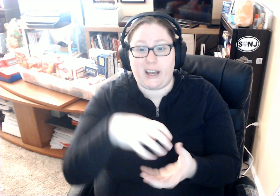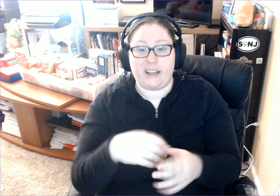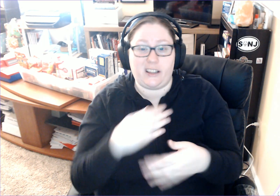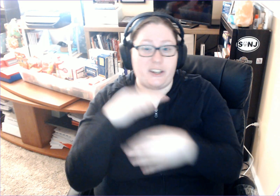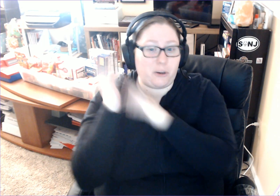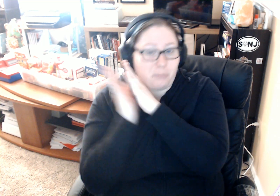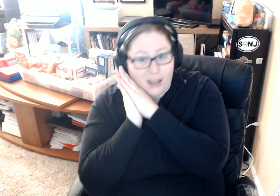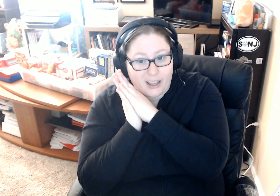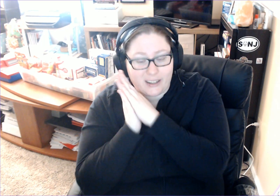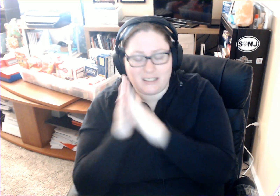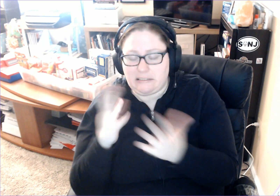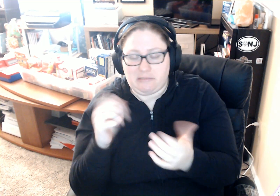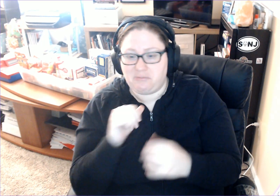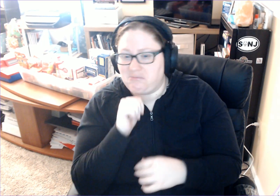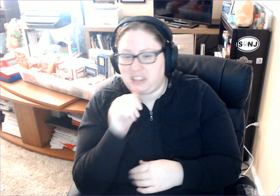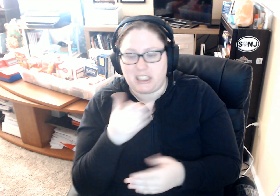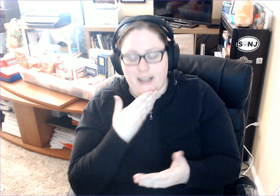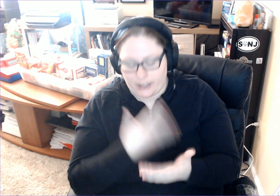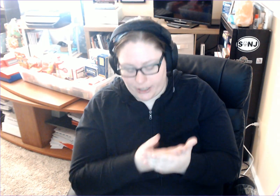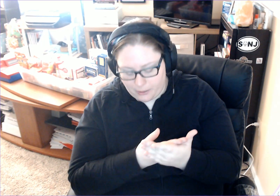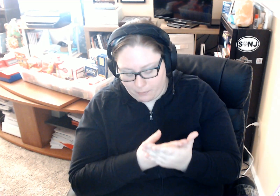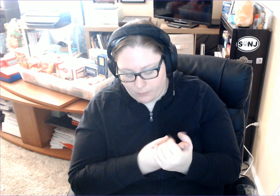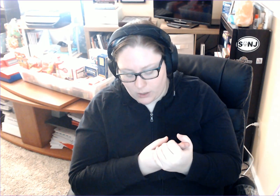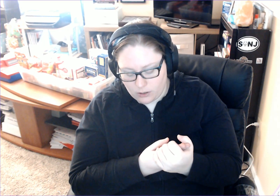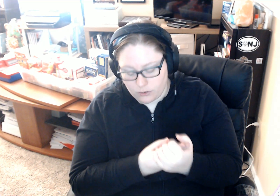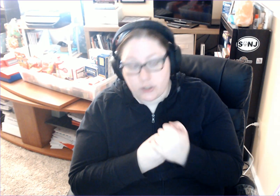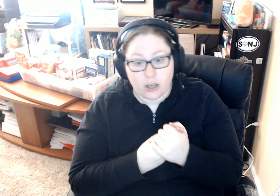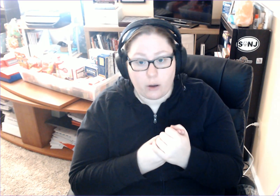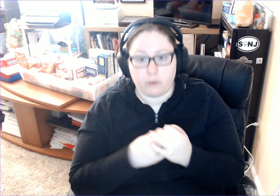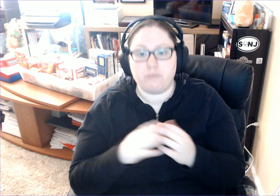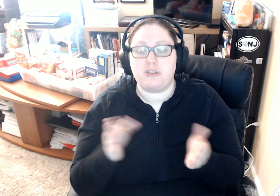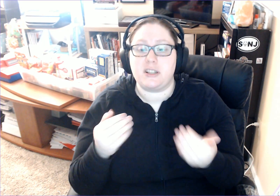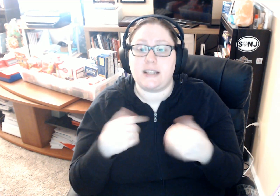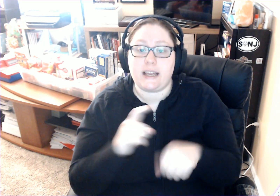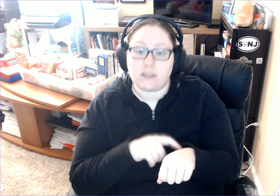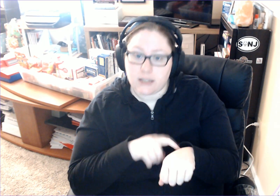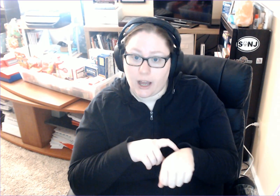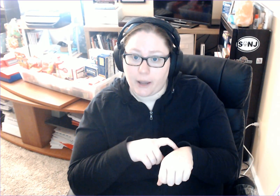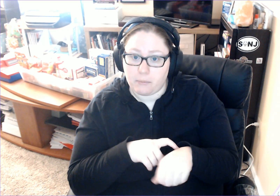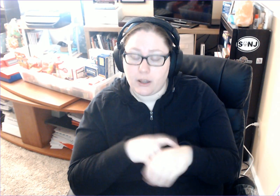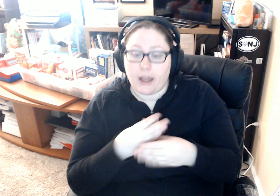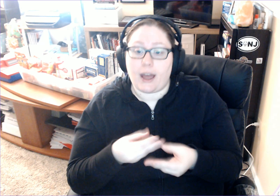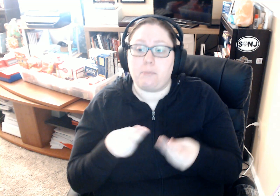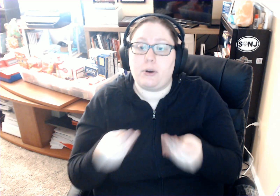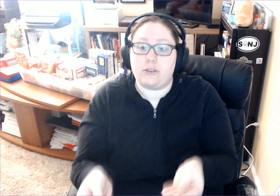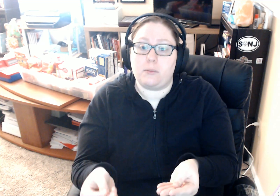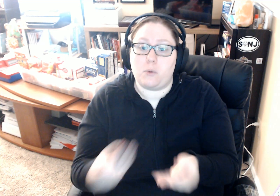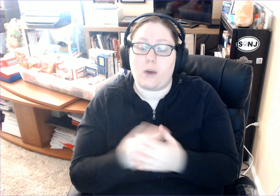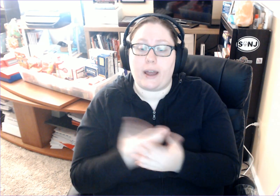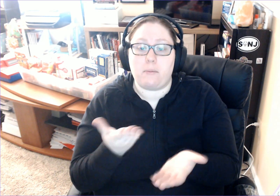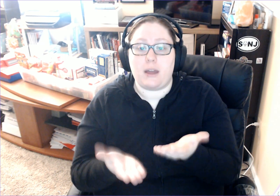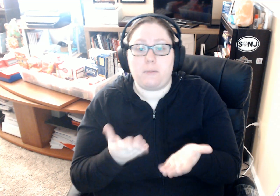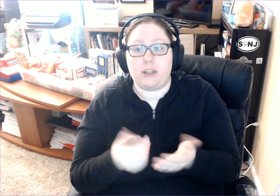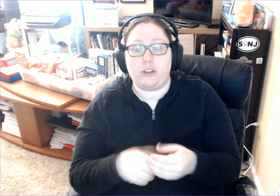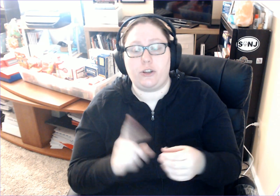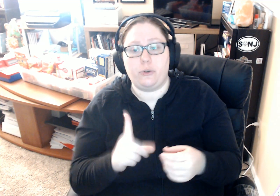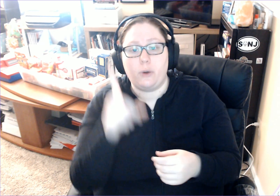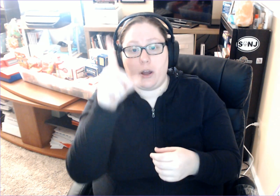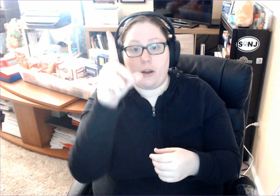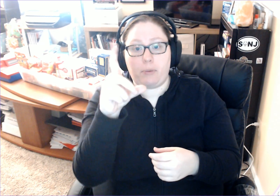your bed. It's not good. So just take the time and put them away. Maybe you put them on a